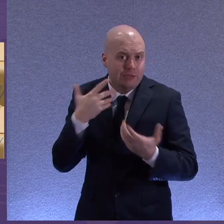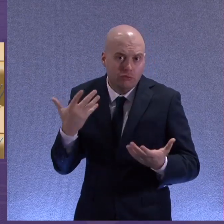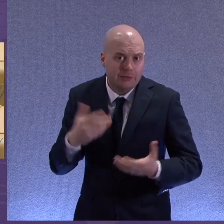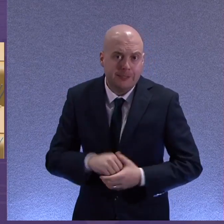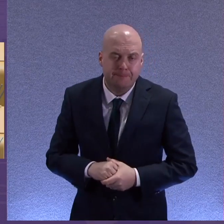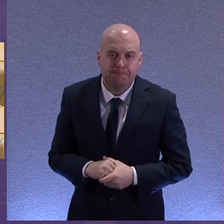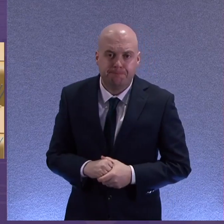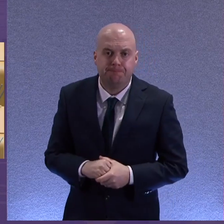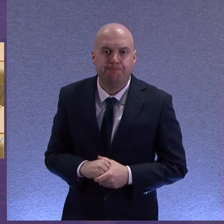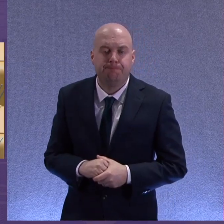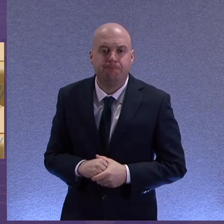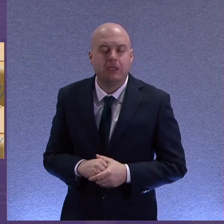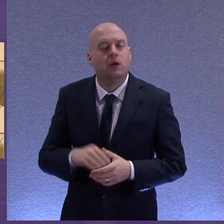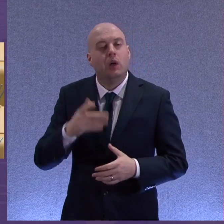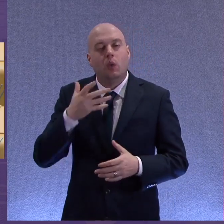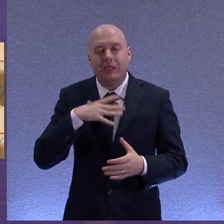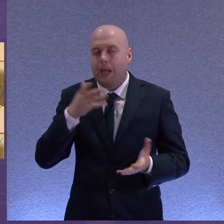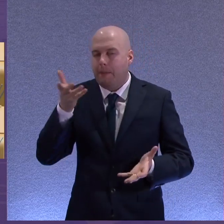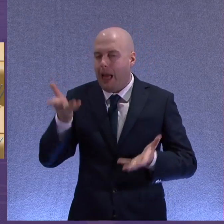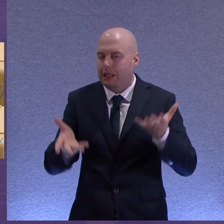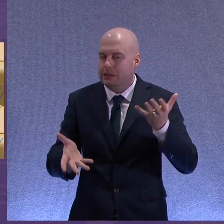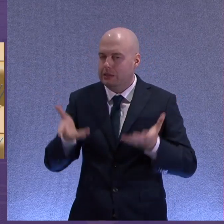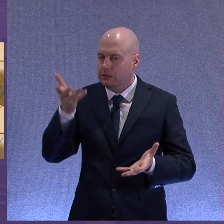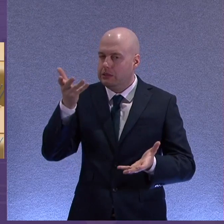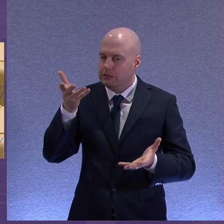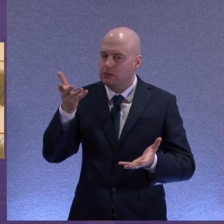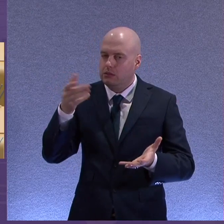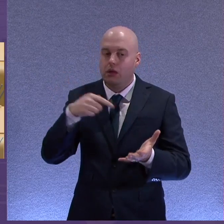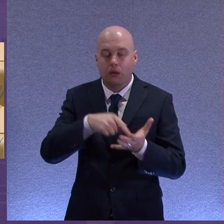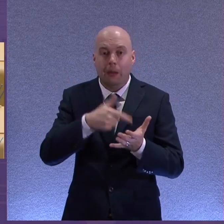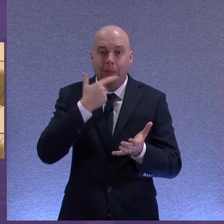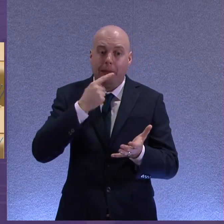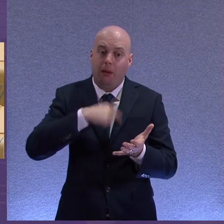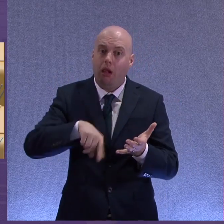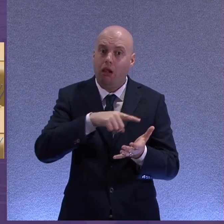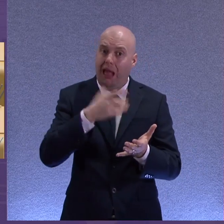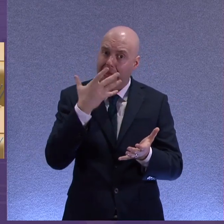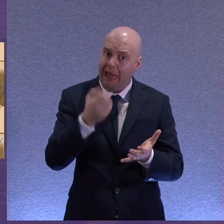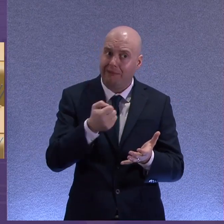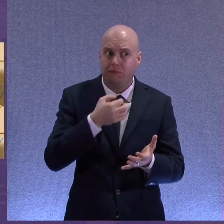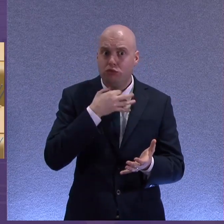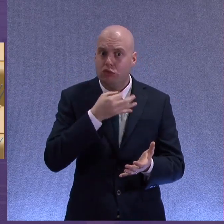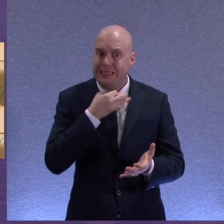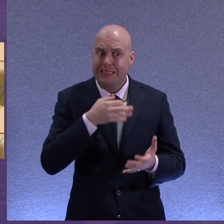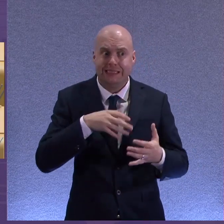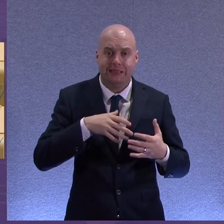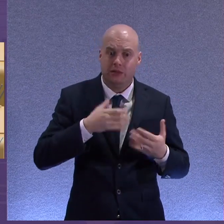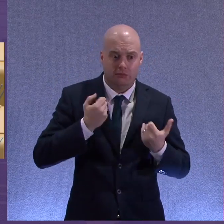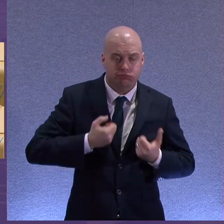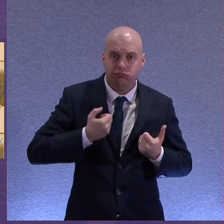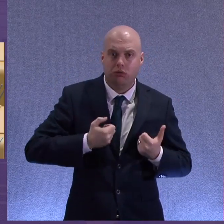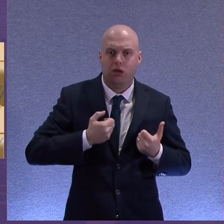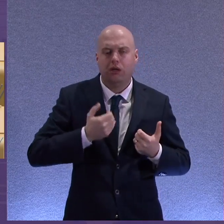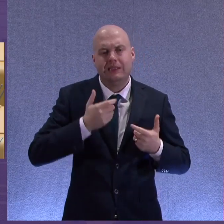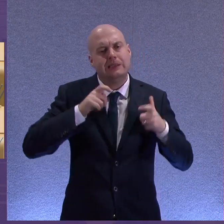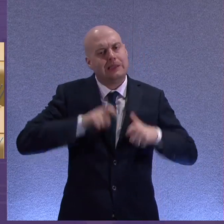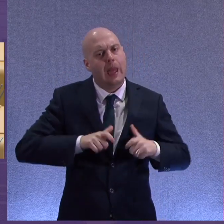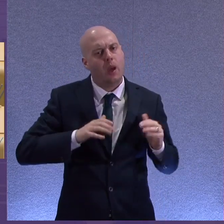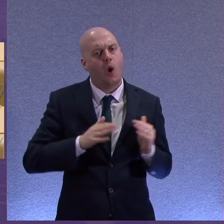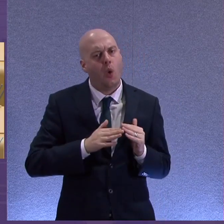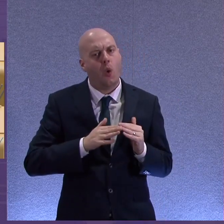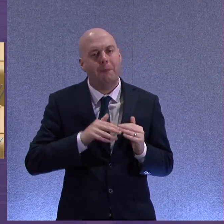well made that we need to make sure that the balance is there between people staying at home alongside the advice and support that they require to ensure that